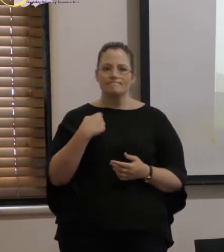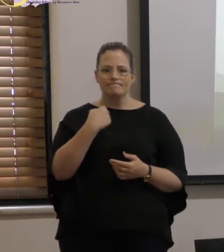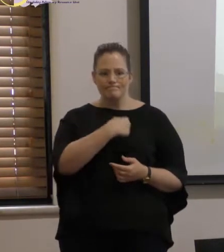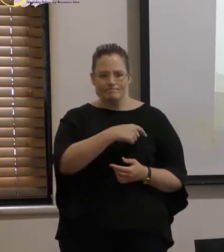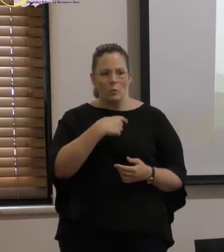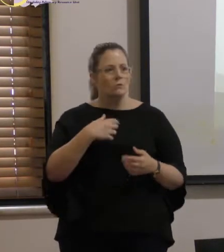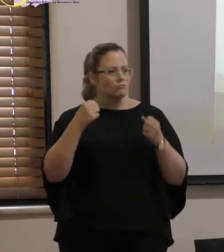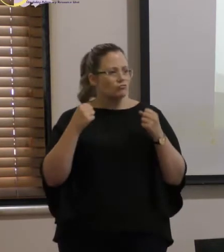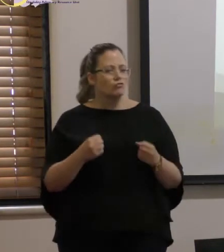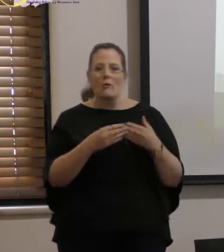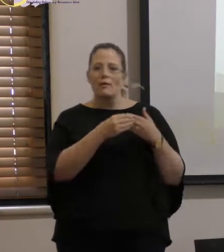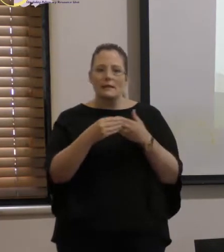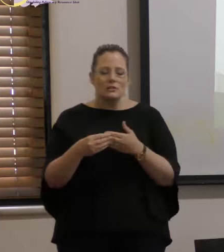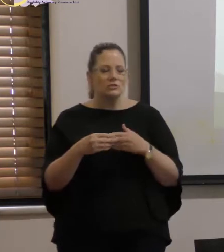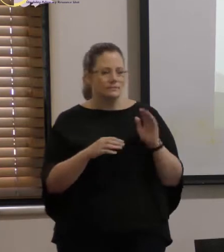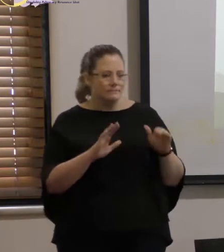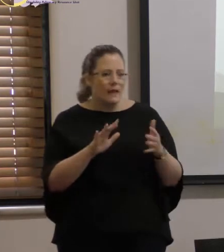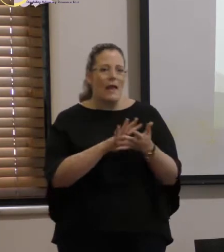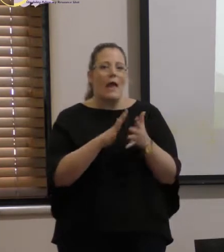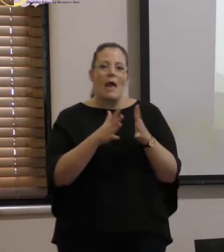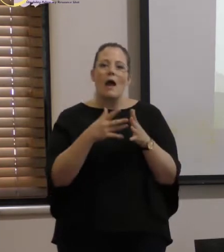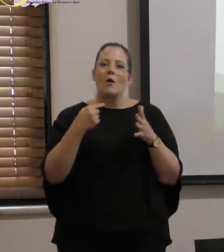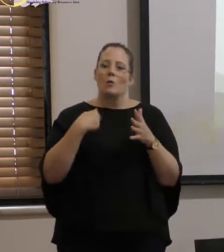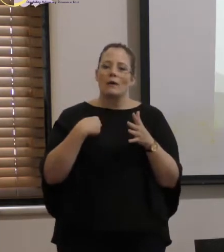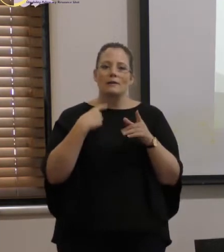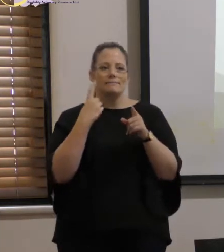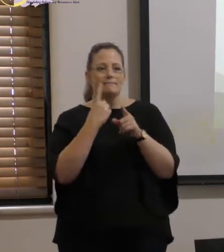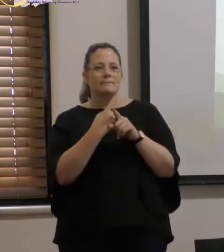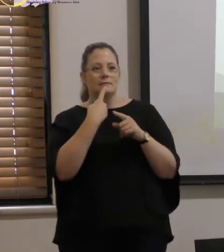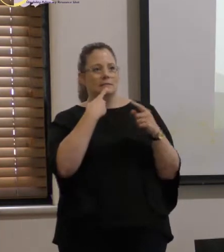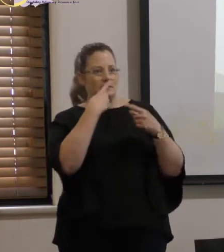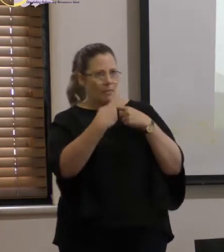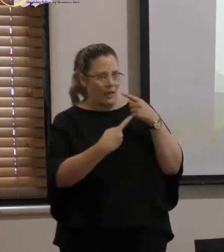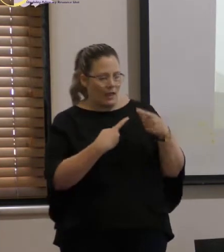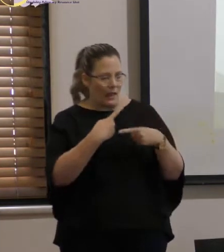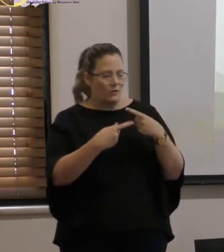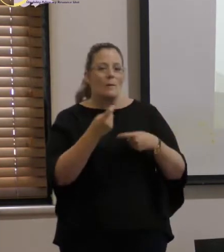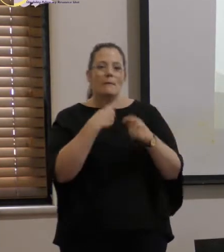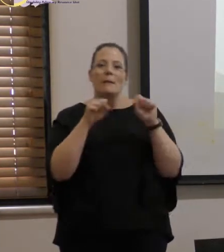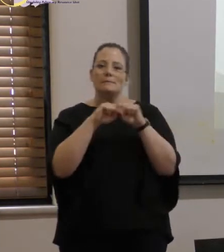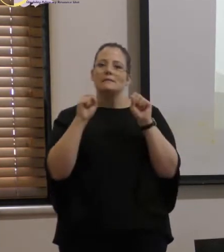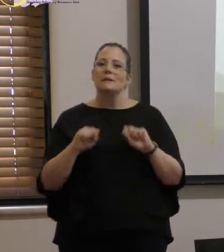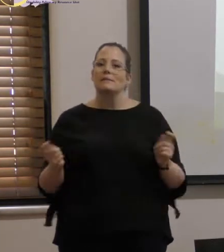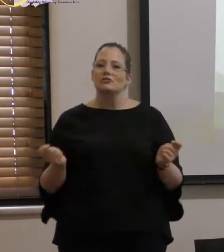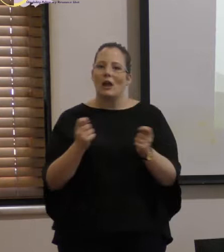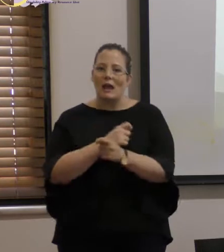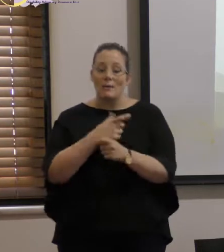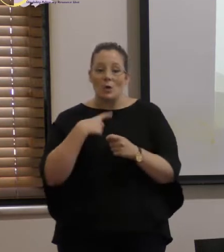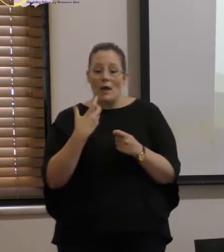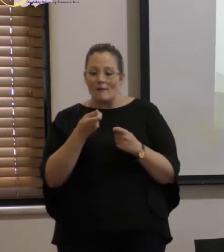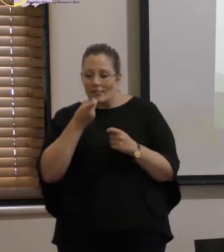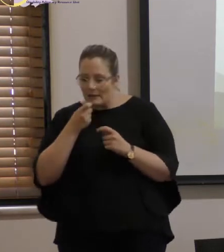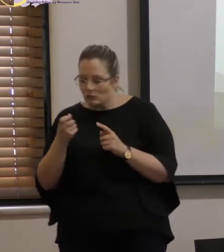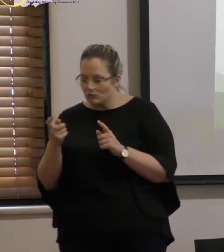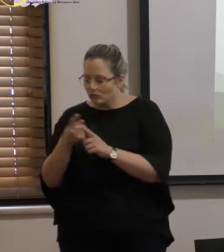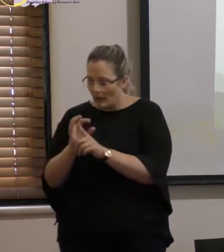you very strongly around how we articulate this in a strategy so it becomes systemic. because we keep doing patchy little stuff, you know, and